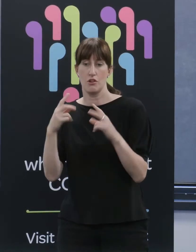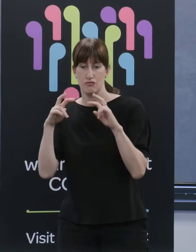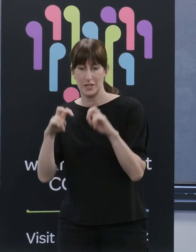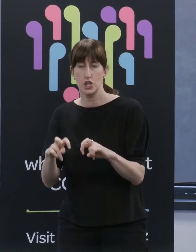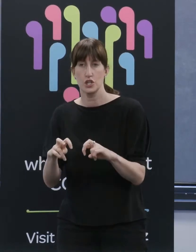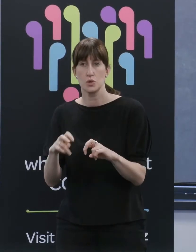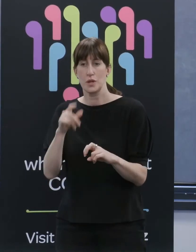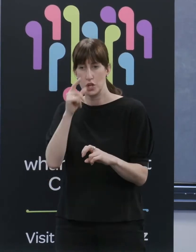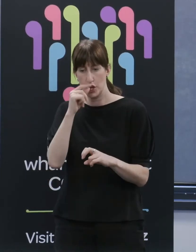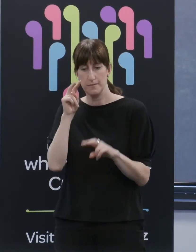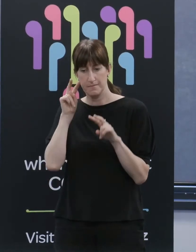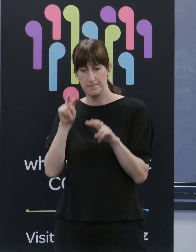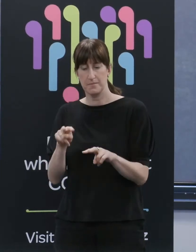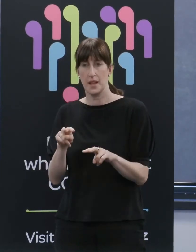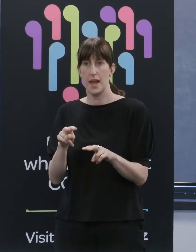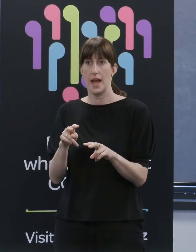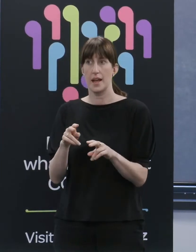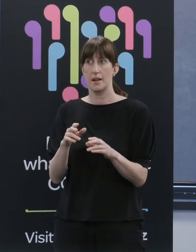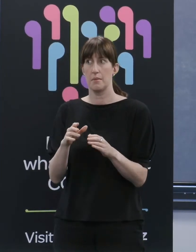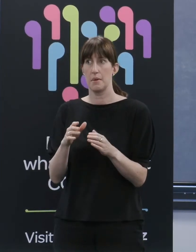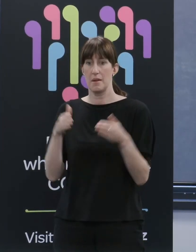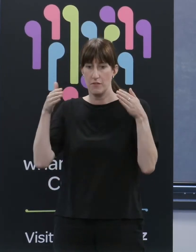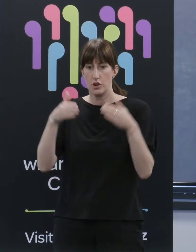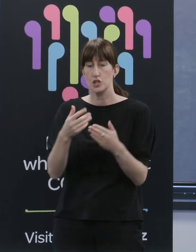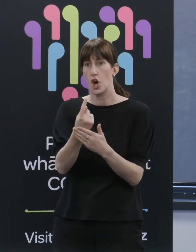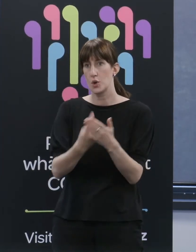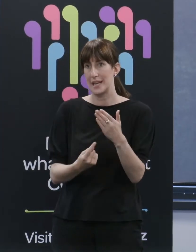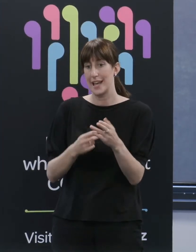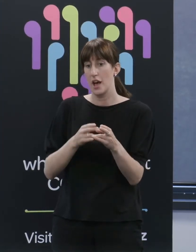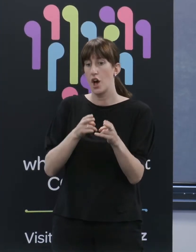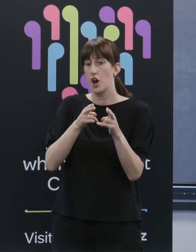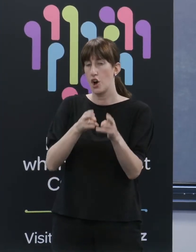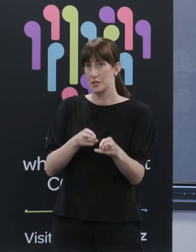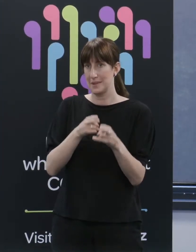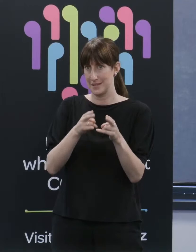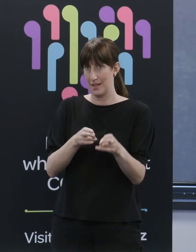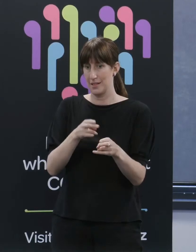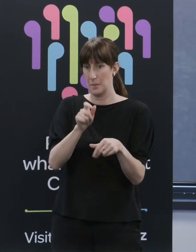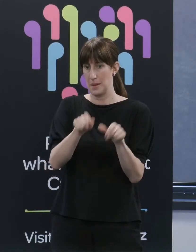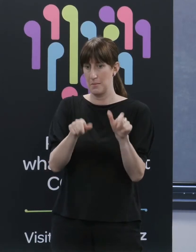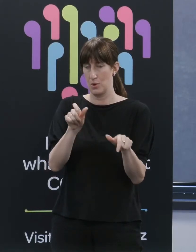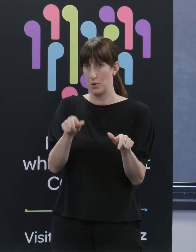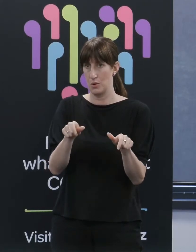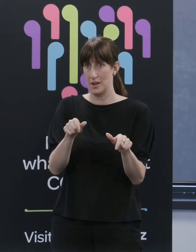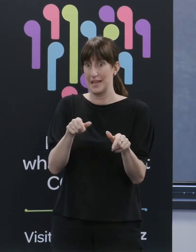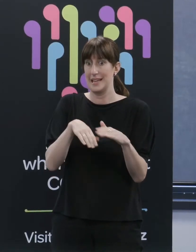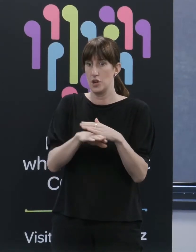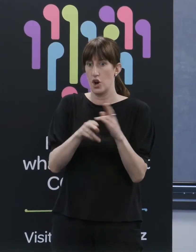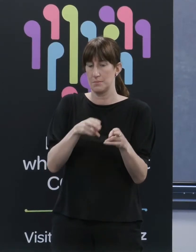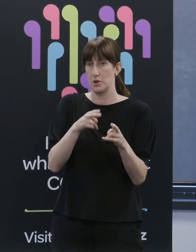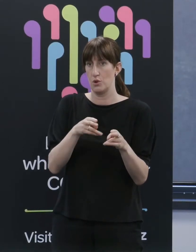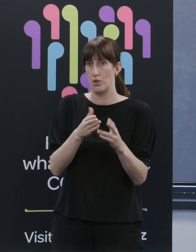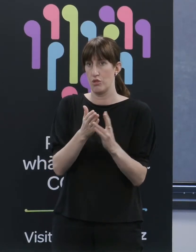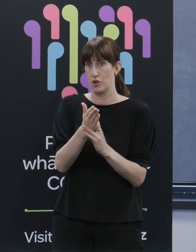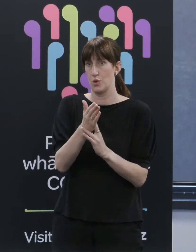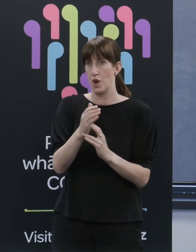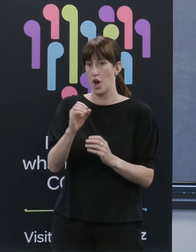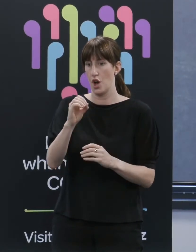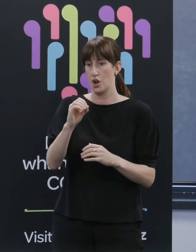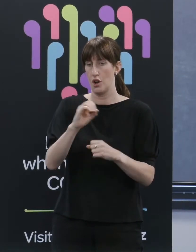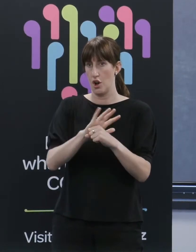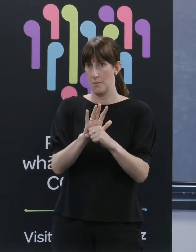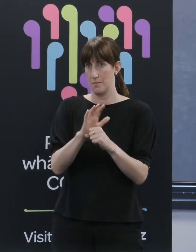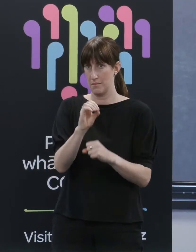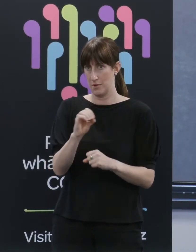more detail, as I mentioned, the hospital patients through the Omicron outbreak, and it may be possible to have a more inclusive survey of a wider